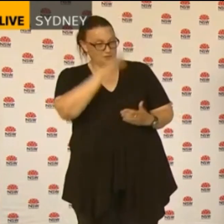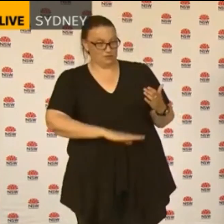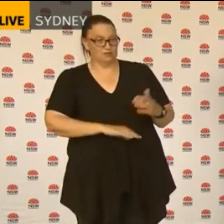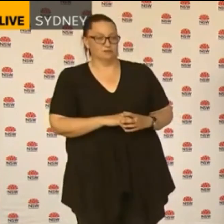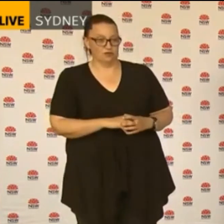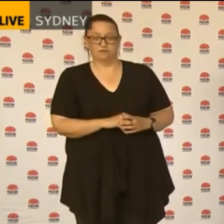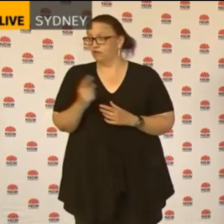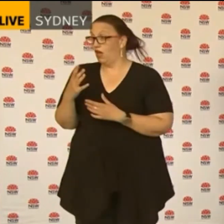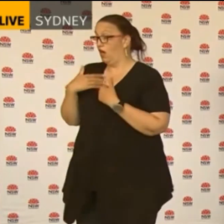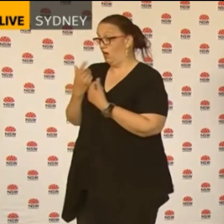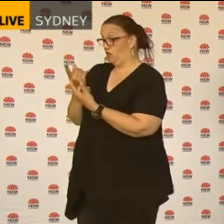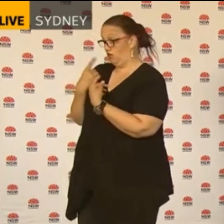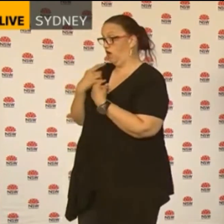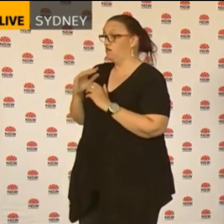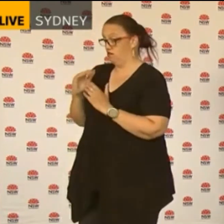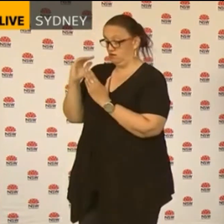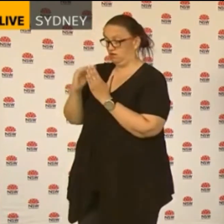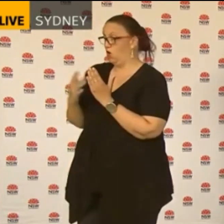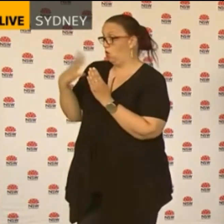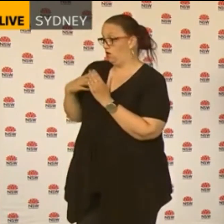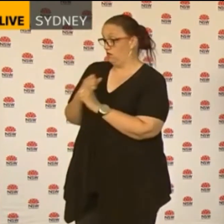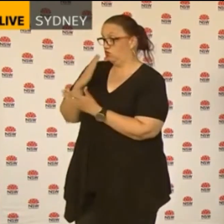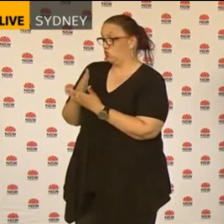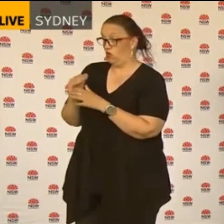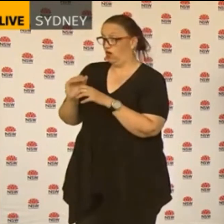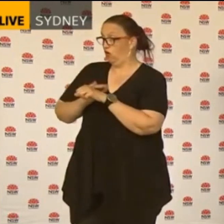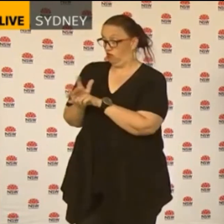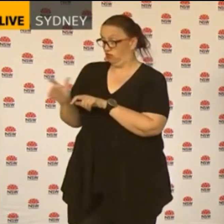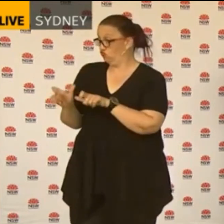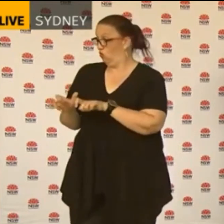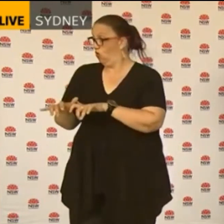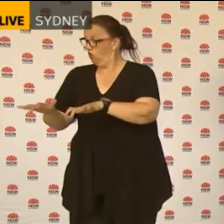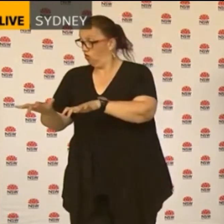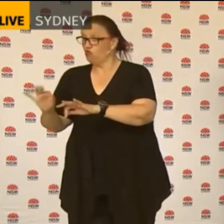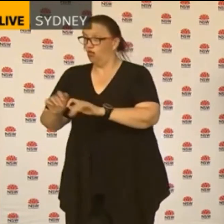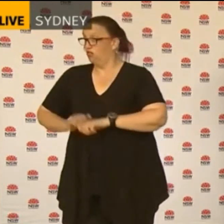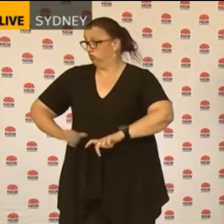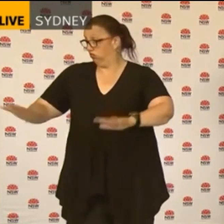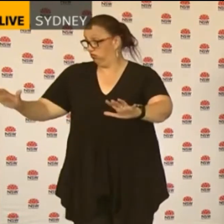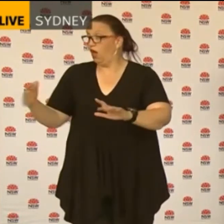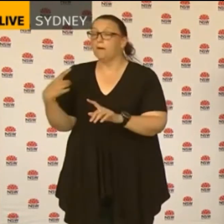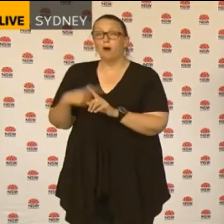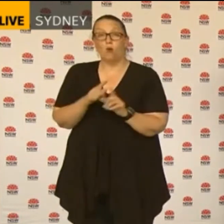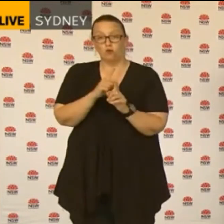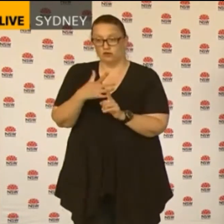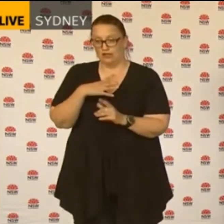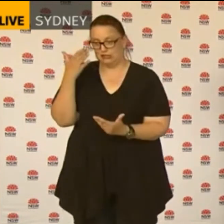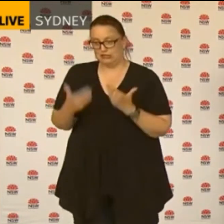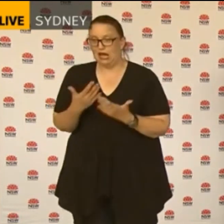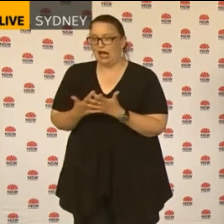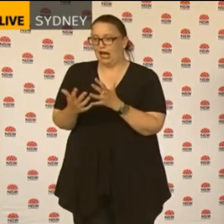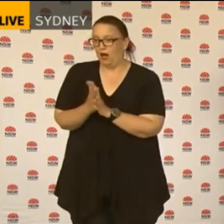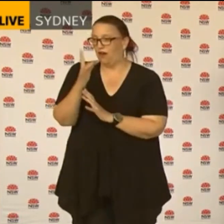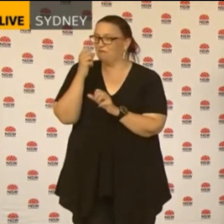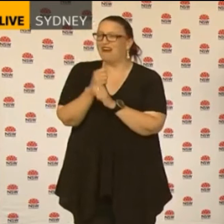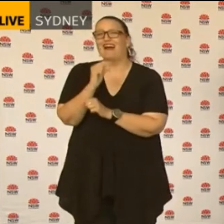of keeping the virus at bay, but also in providing a sufficient amount of normality for our citizens. And so it's always a difficult